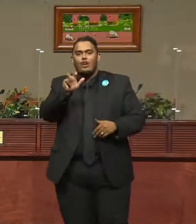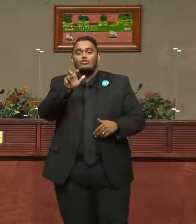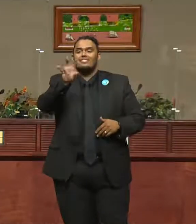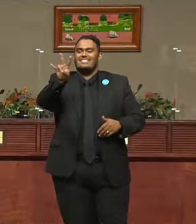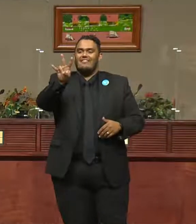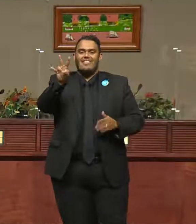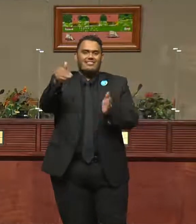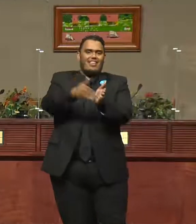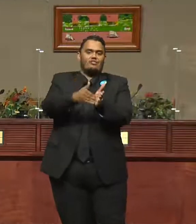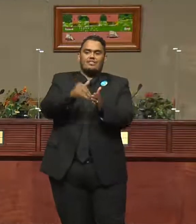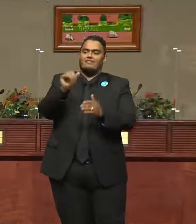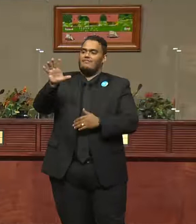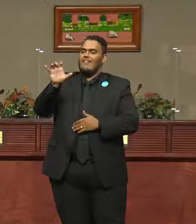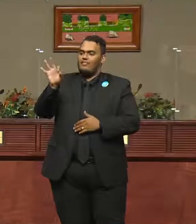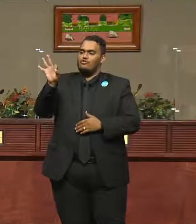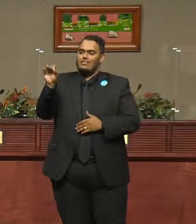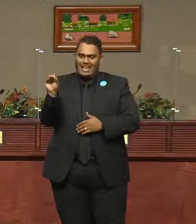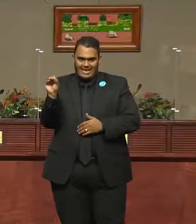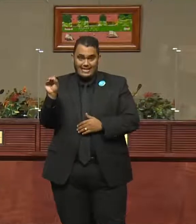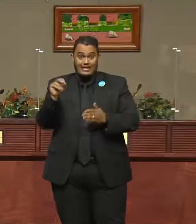307,590, and that's at